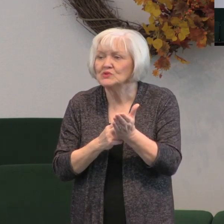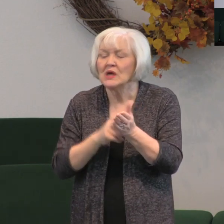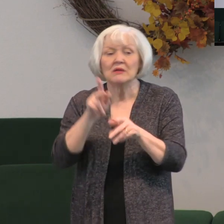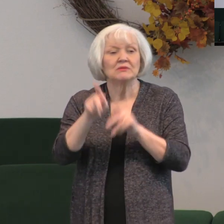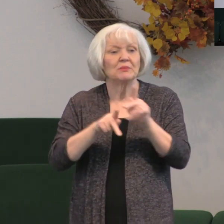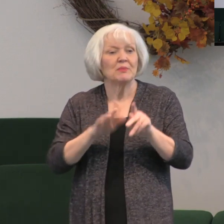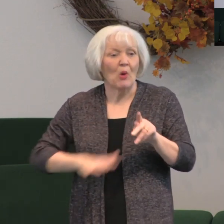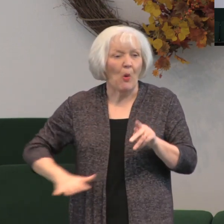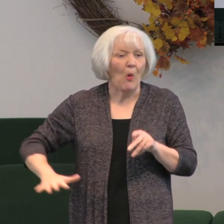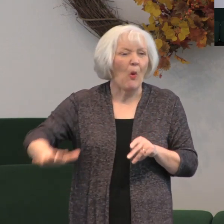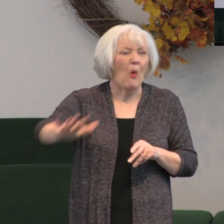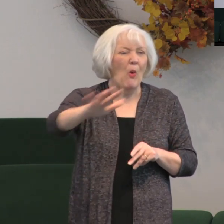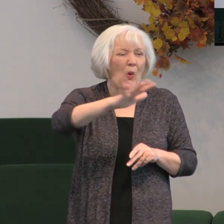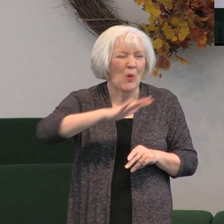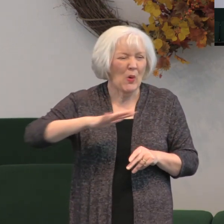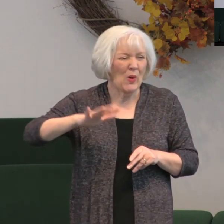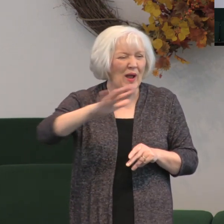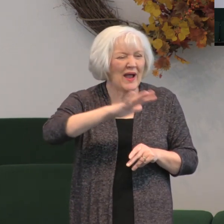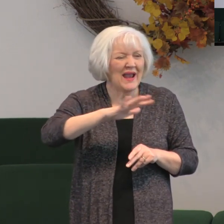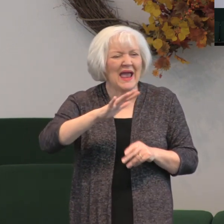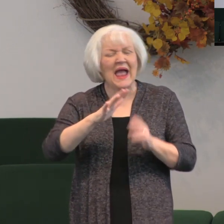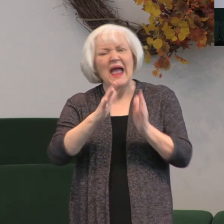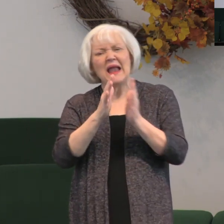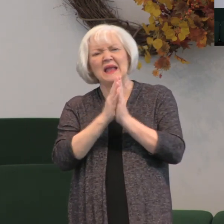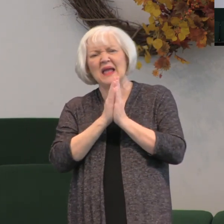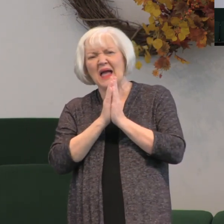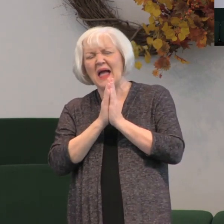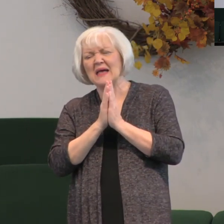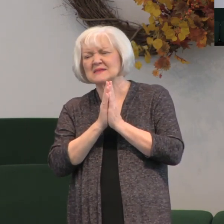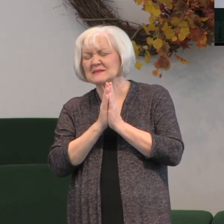us he asked the question